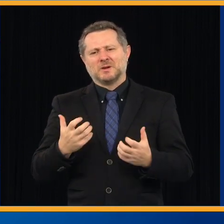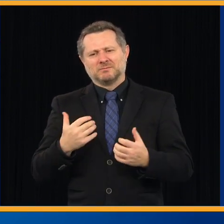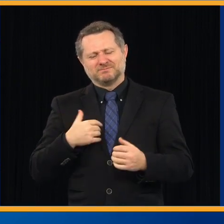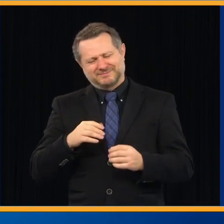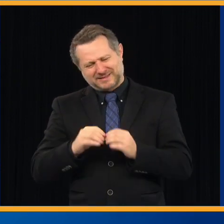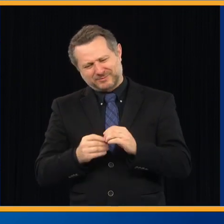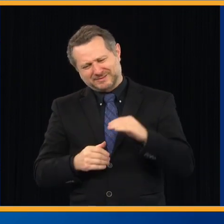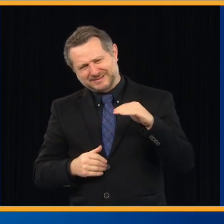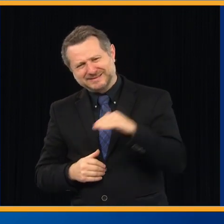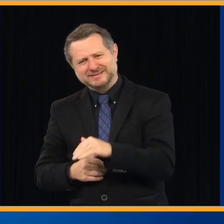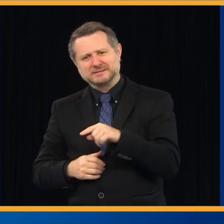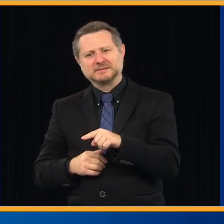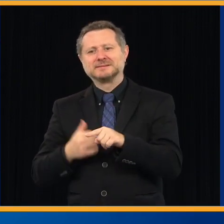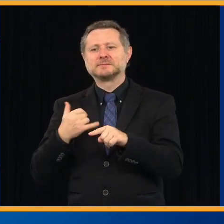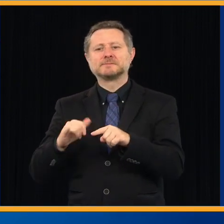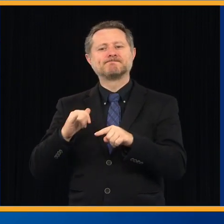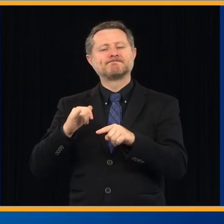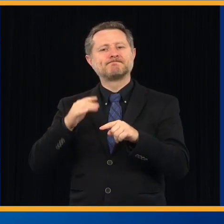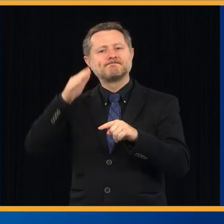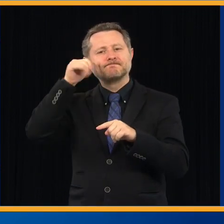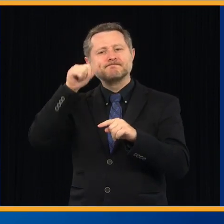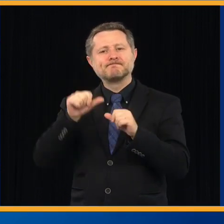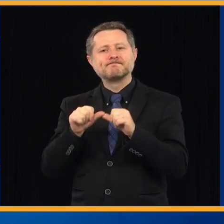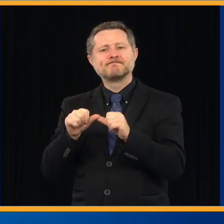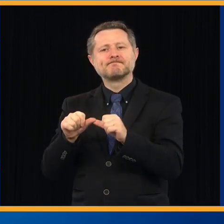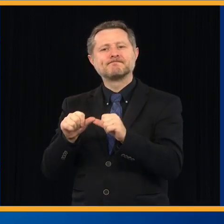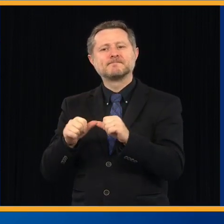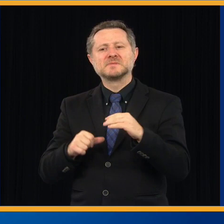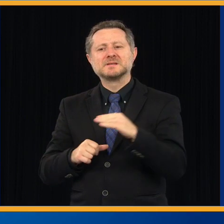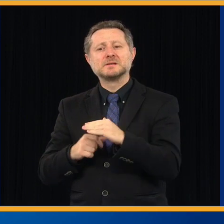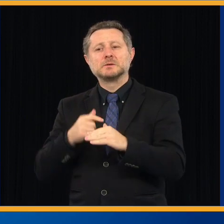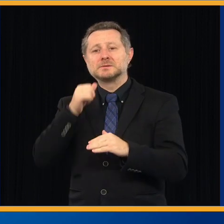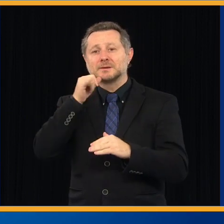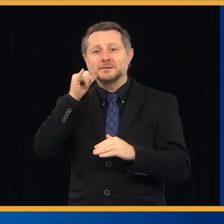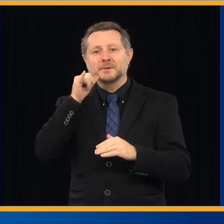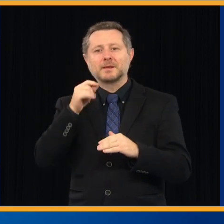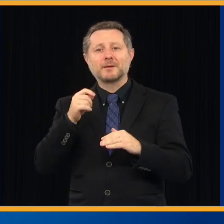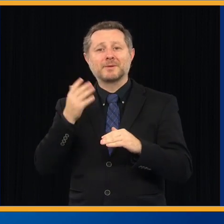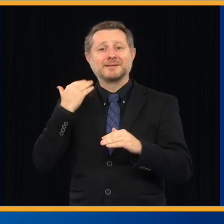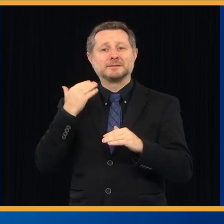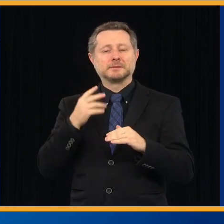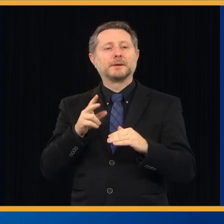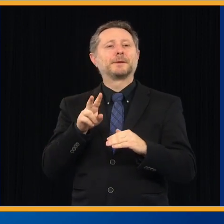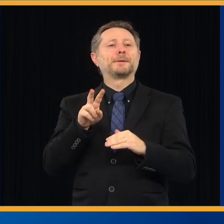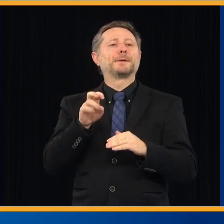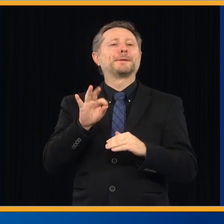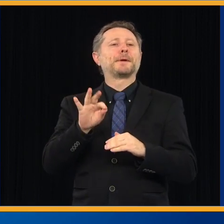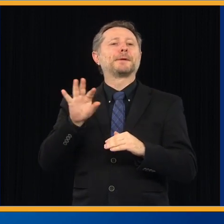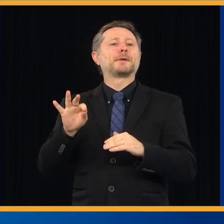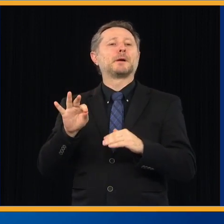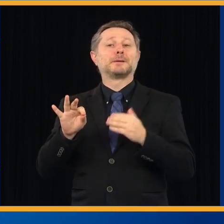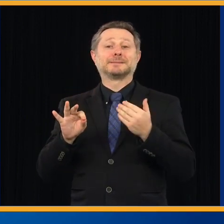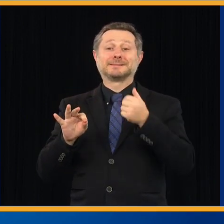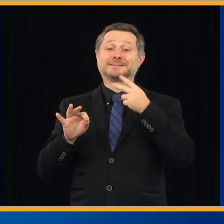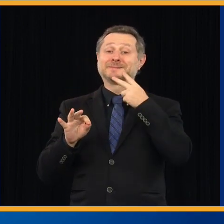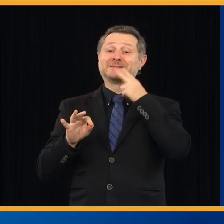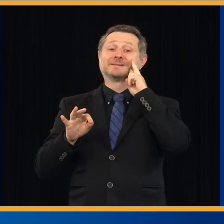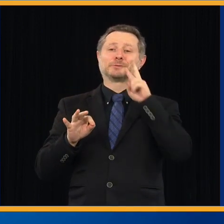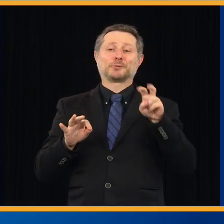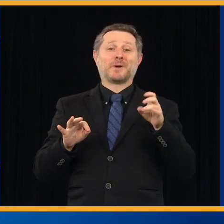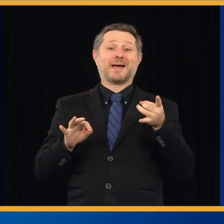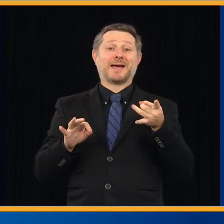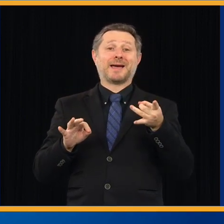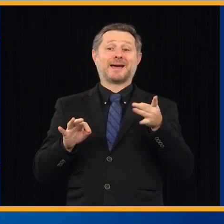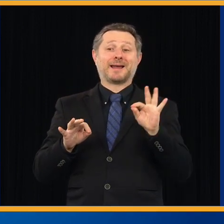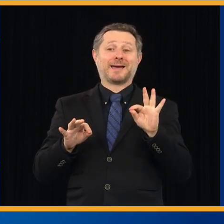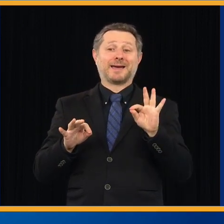rate we would like to see it drop. It even went up a little bit, 299, 289 the day before. So that